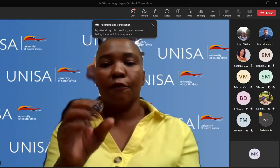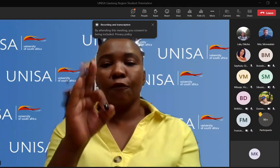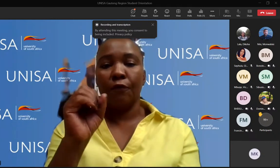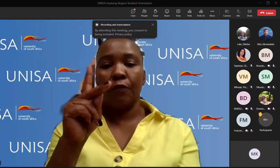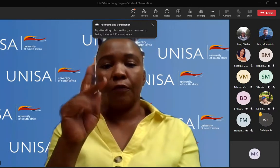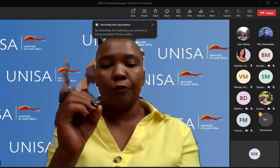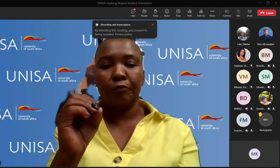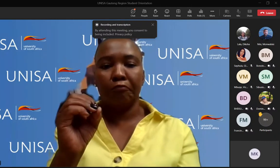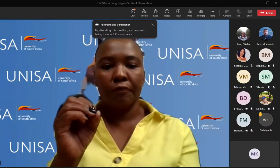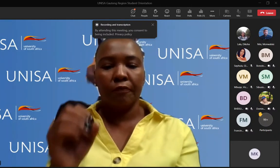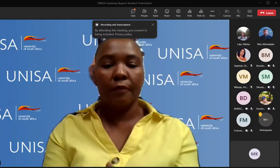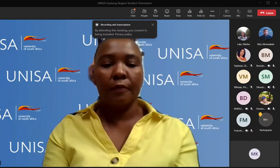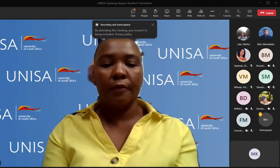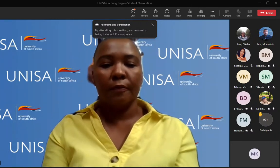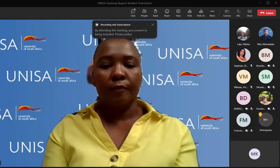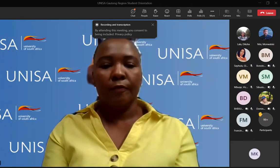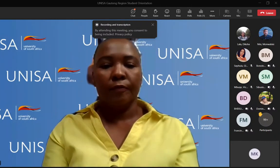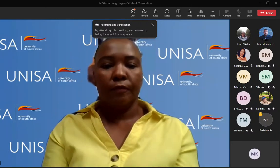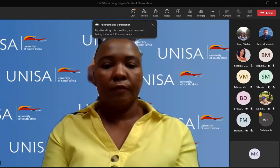okay